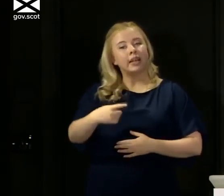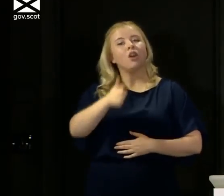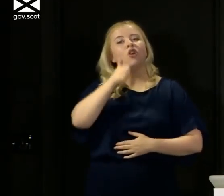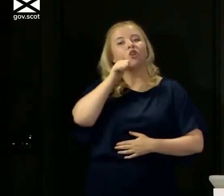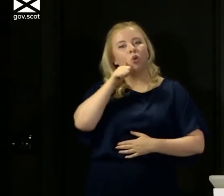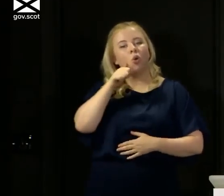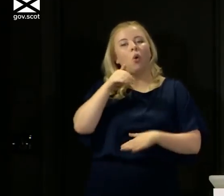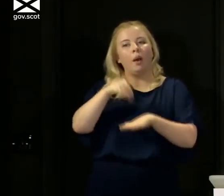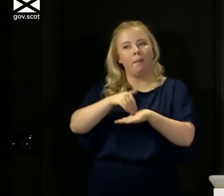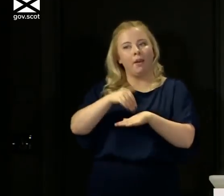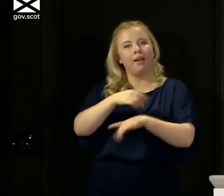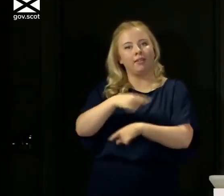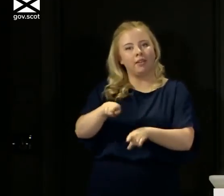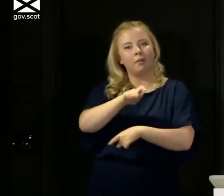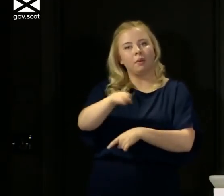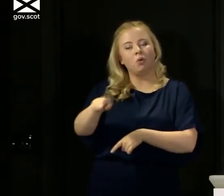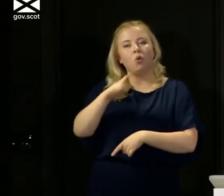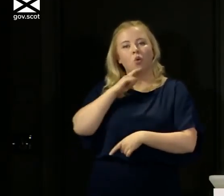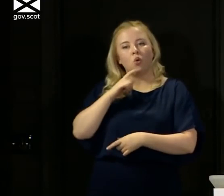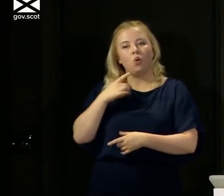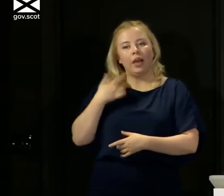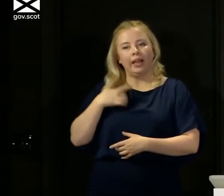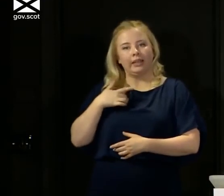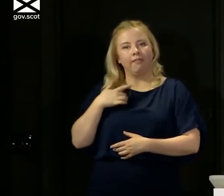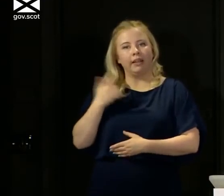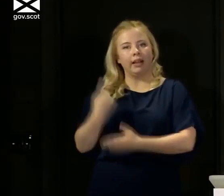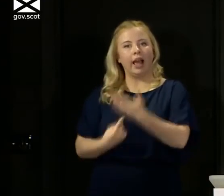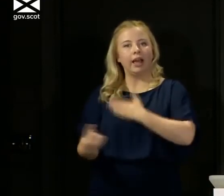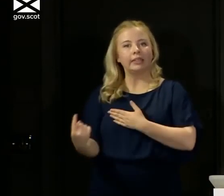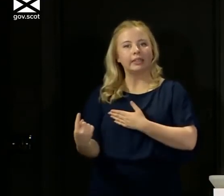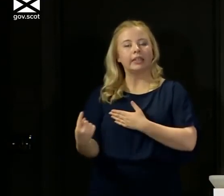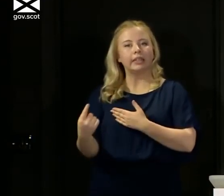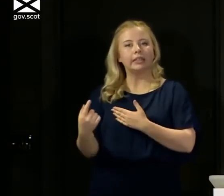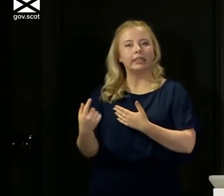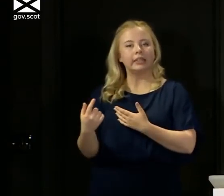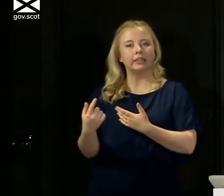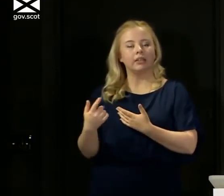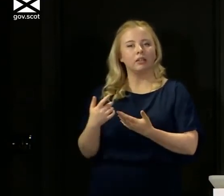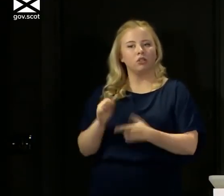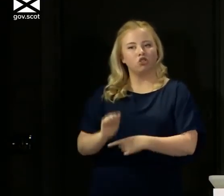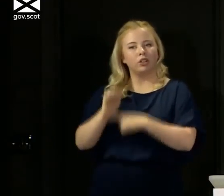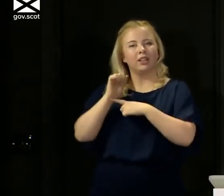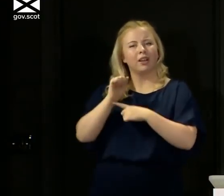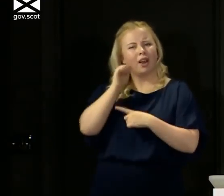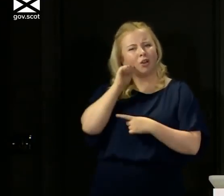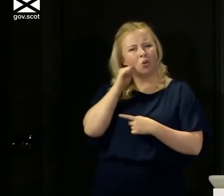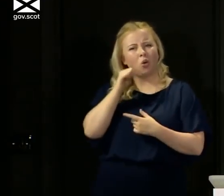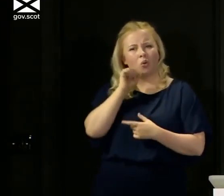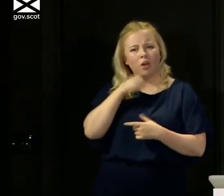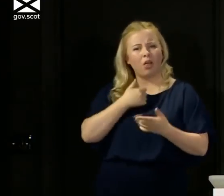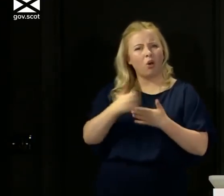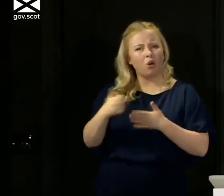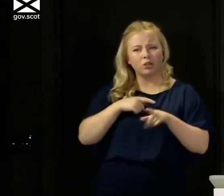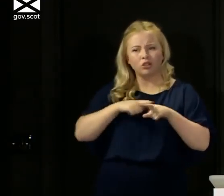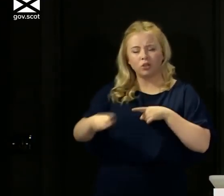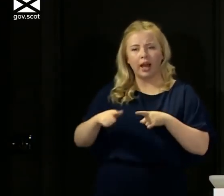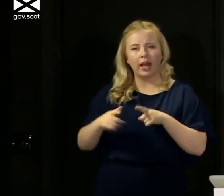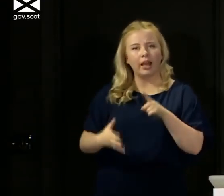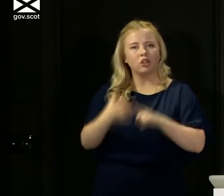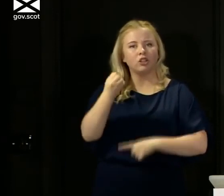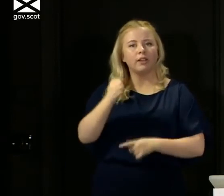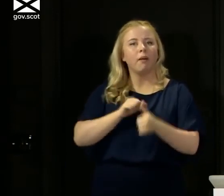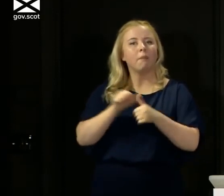implications of this for people who are living in these circumstances right now. And we will always try to move on to a better position